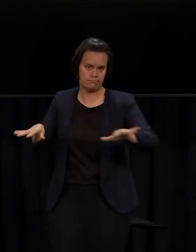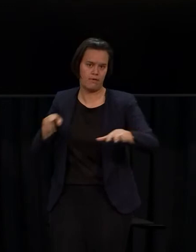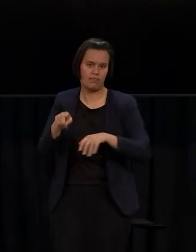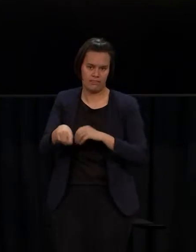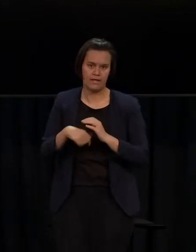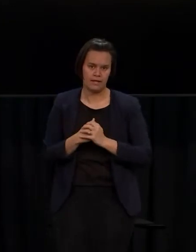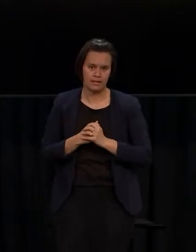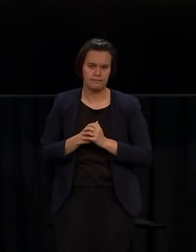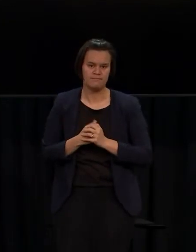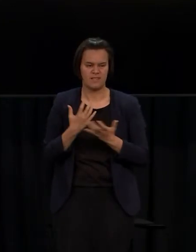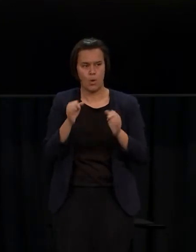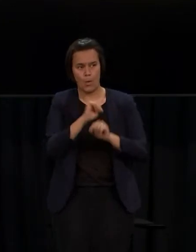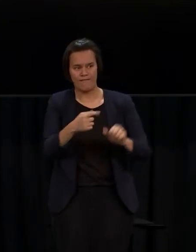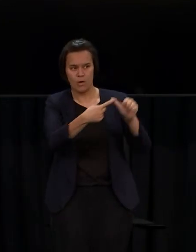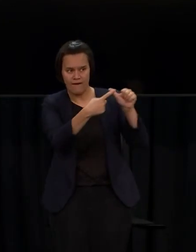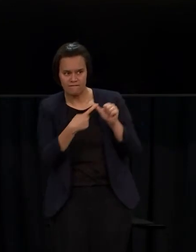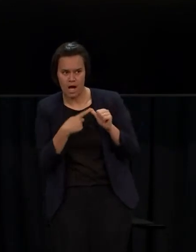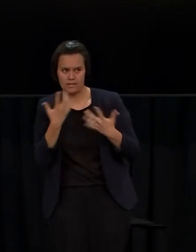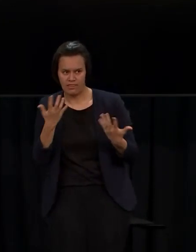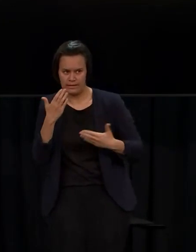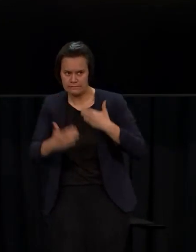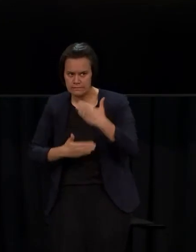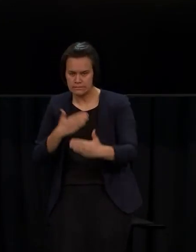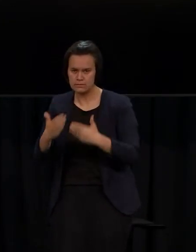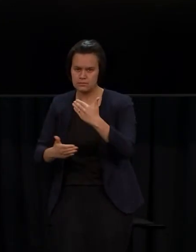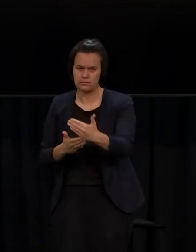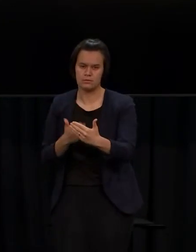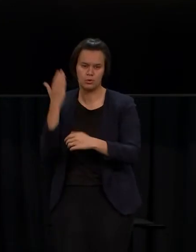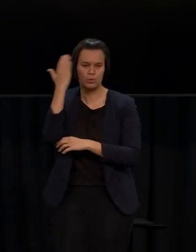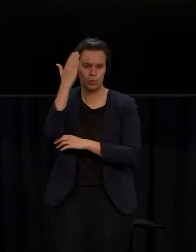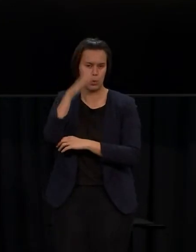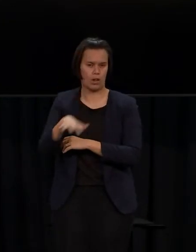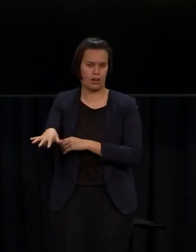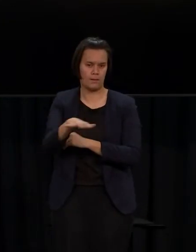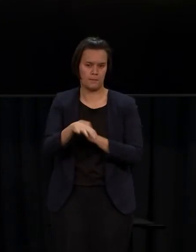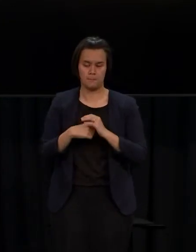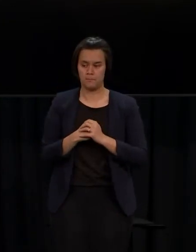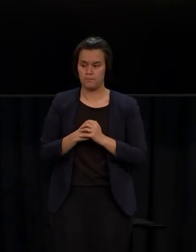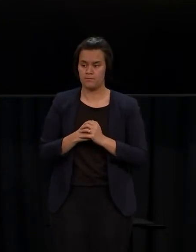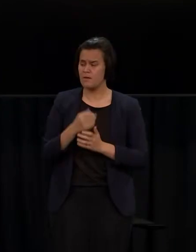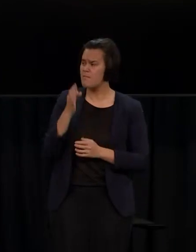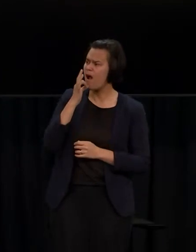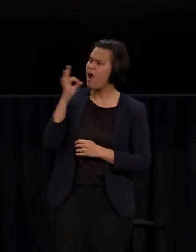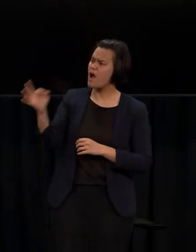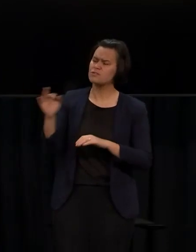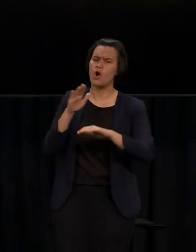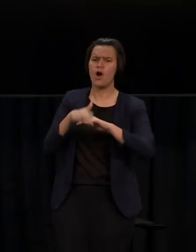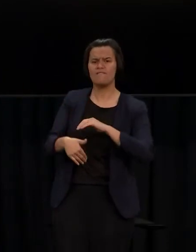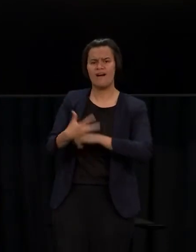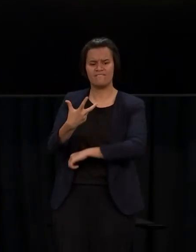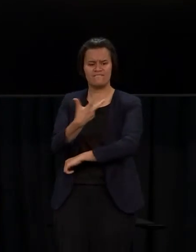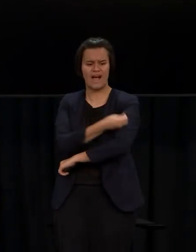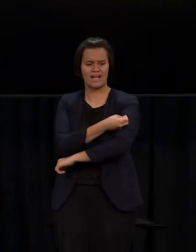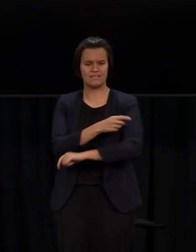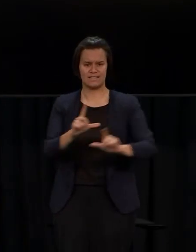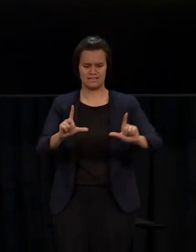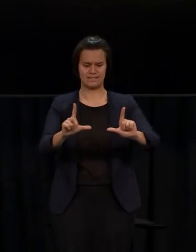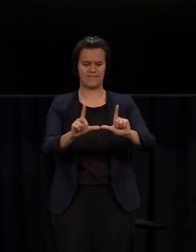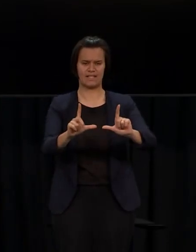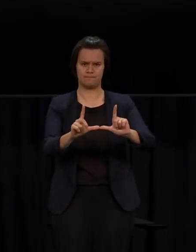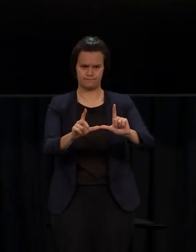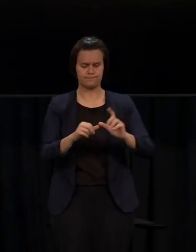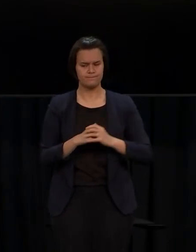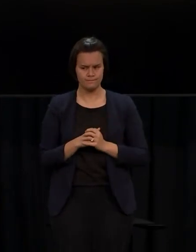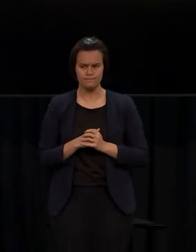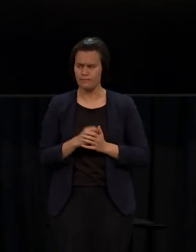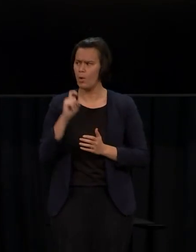sorry, I'll just go to Jo. She's been waiting. Just on the vaccine certificates, the more you try and loosen restrictions in coming weeks, you're going to come